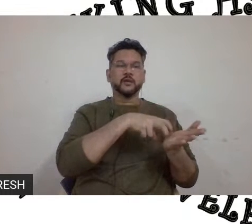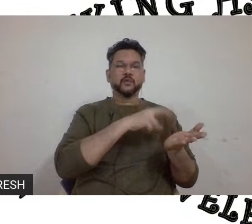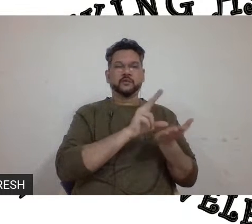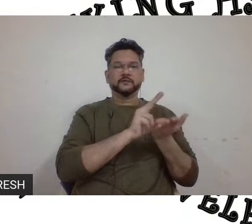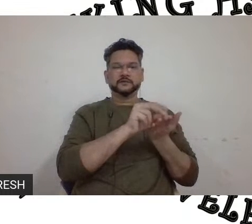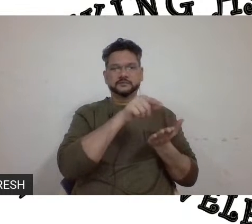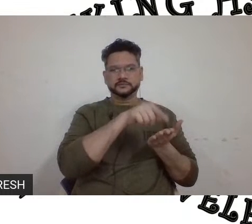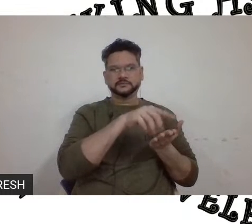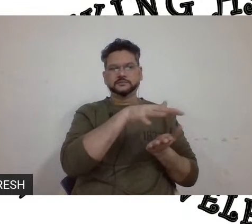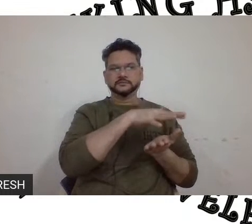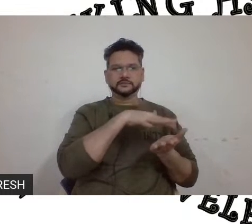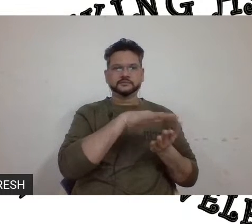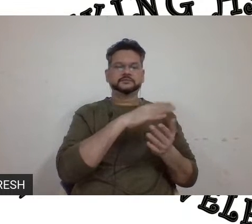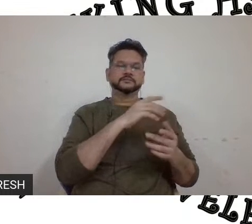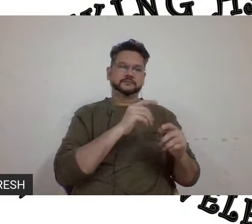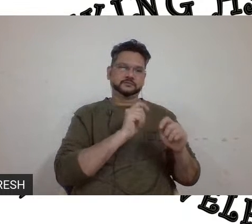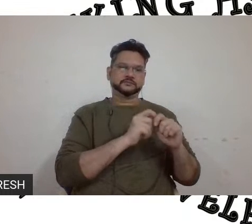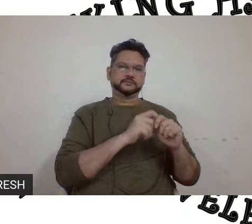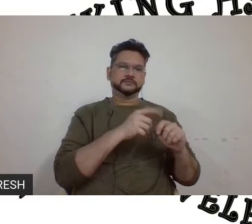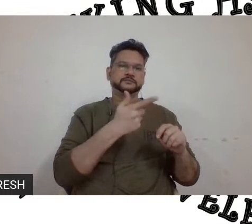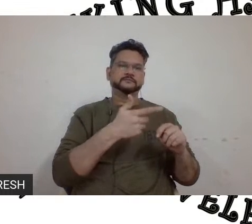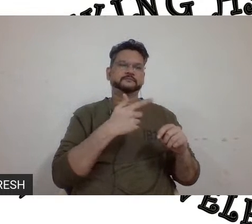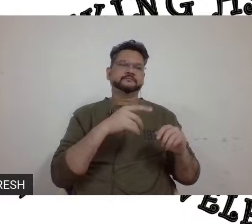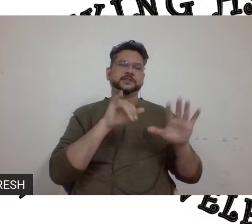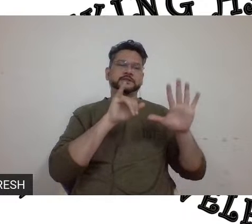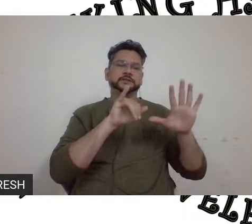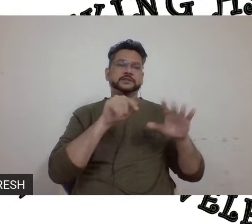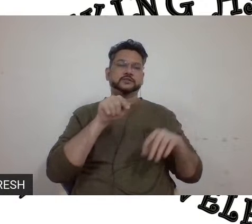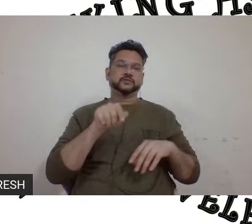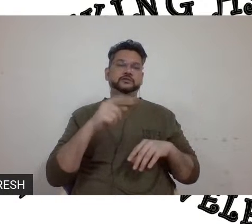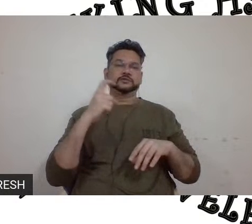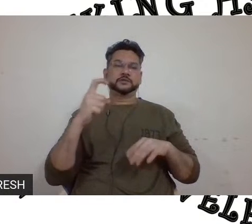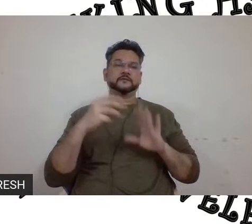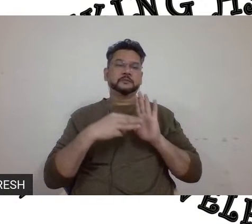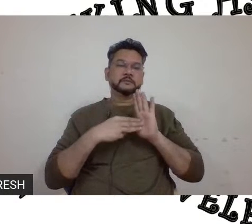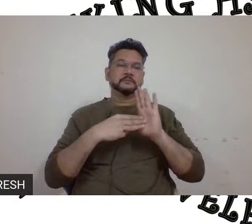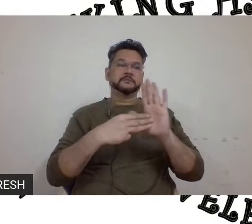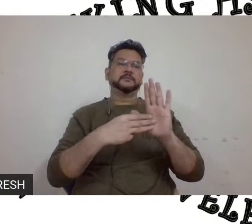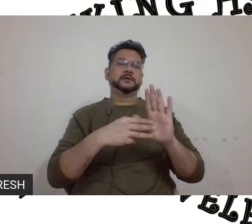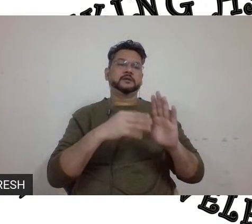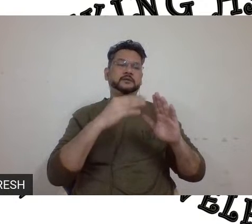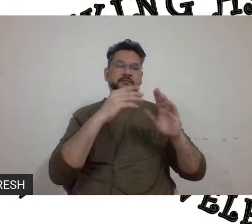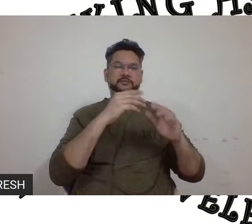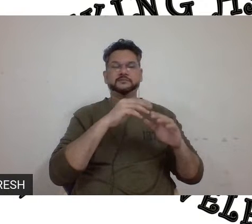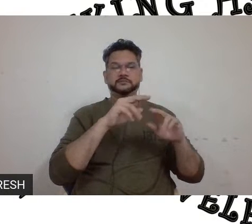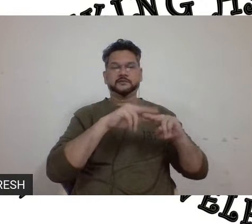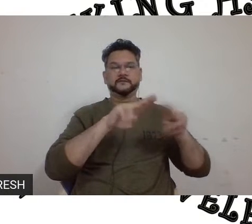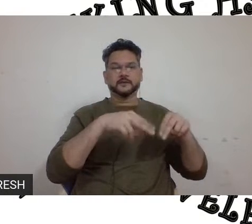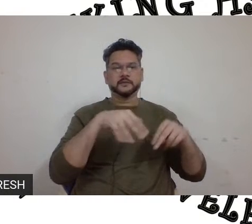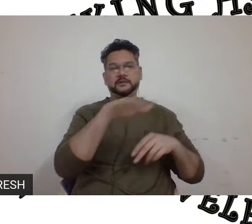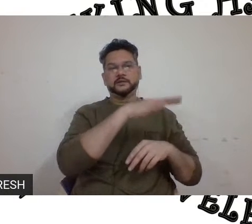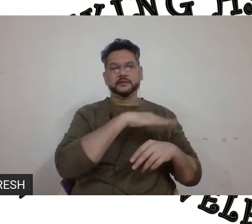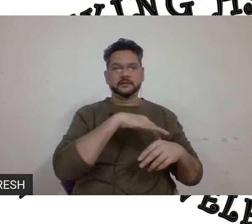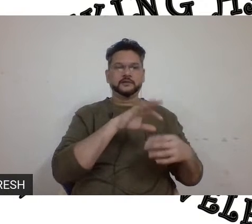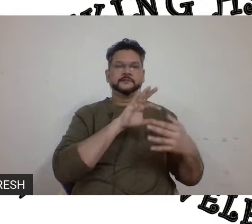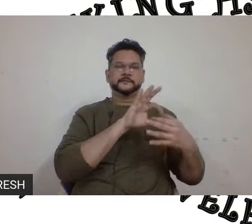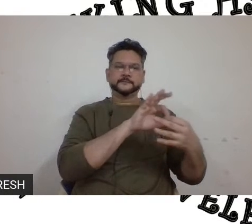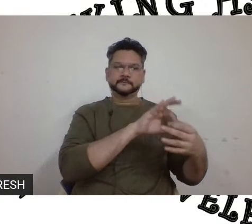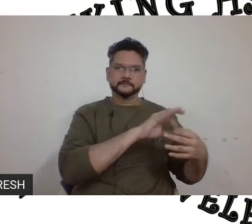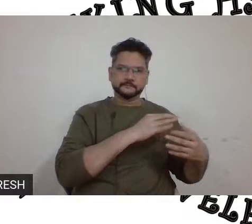around 6.7 million households, uh, catered to 9,000 plus villages, where we